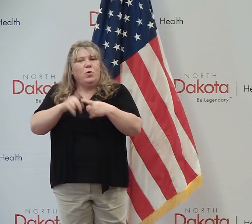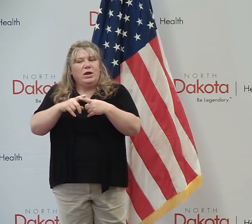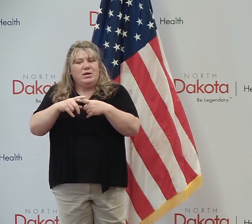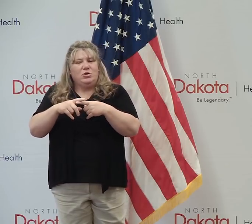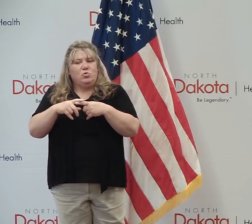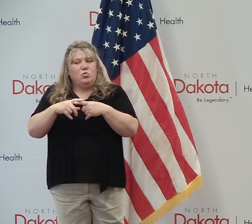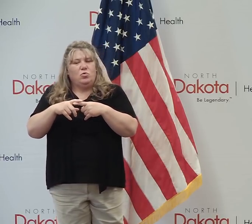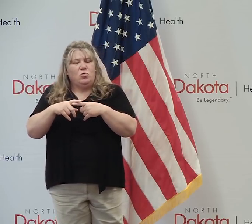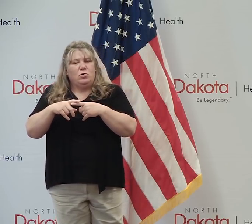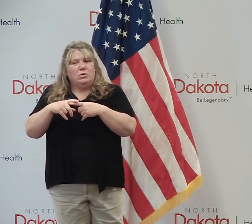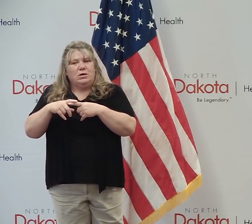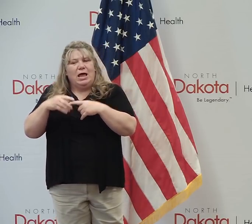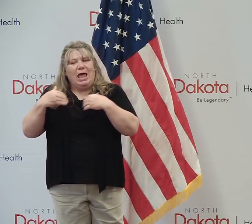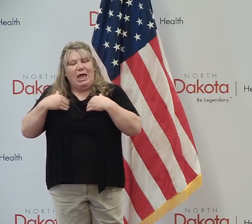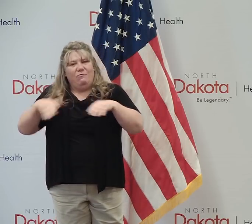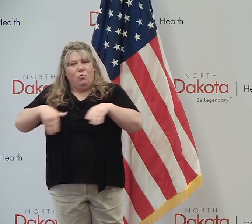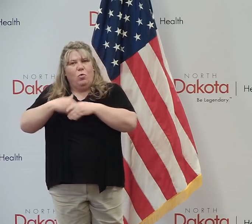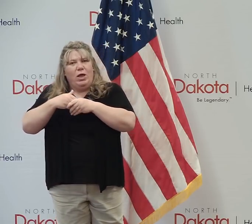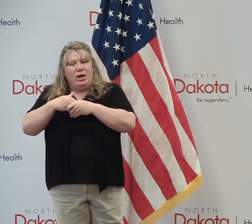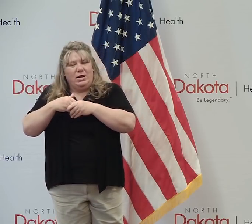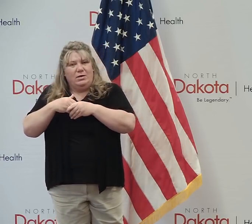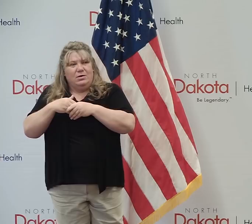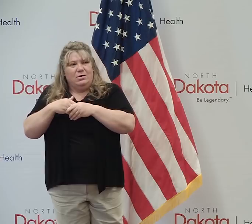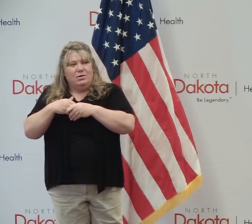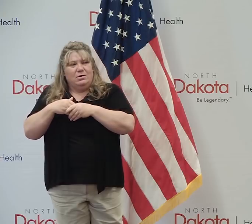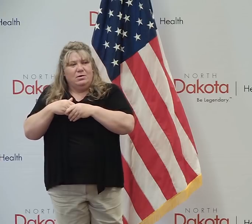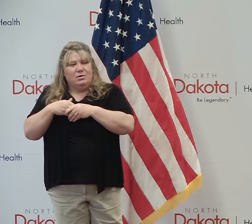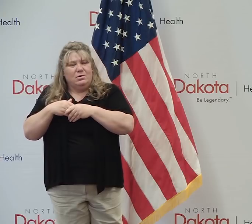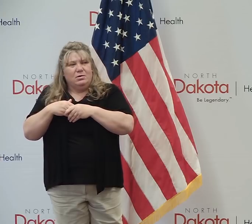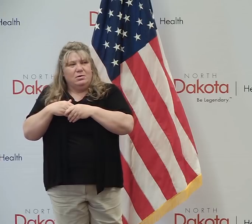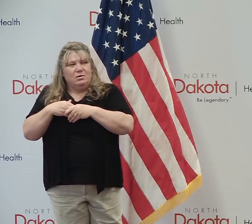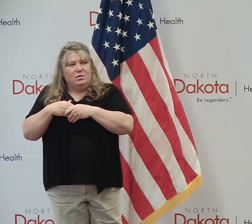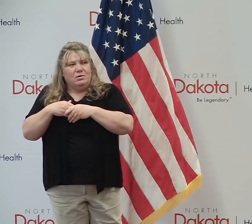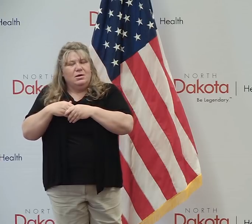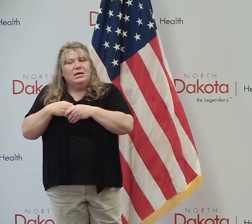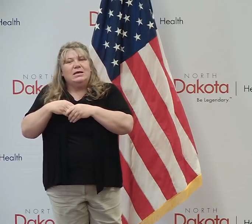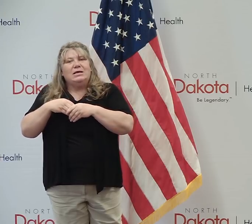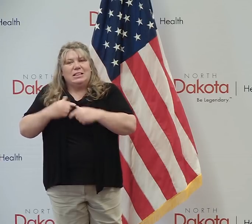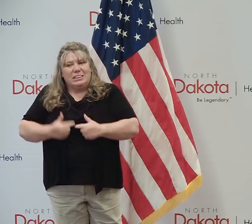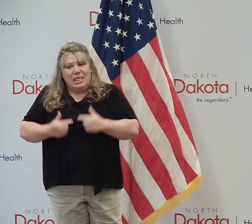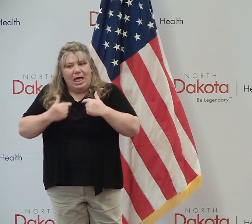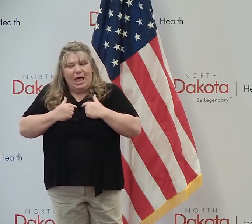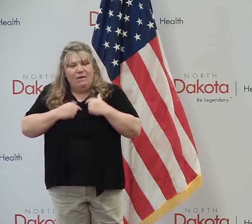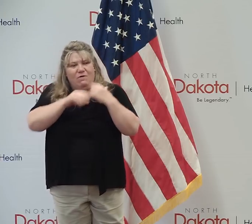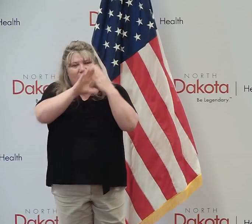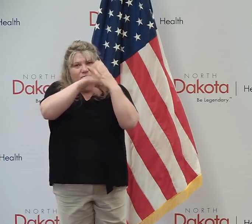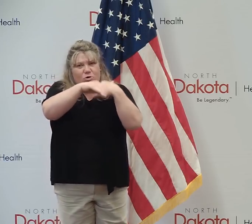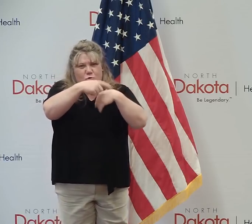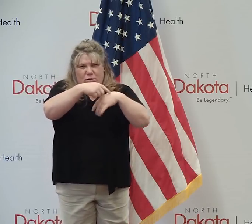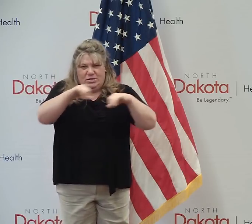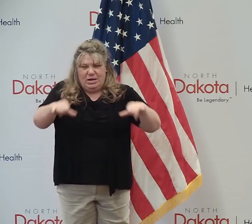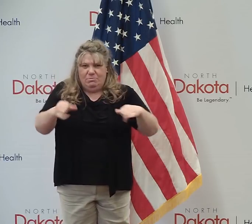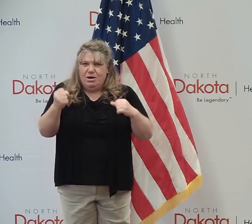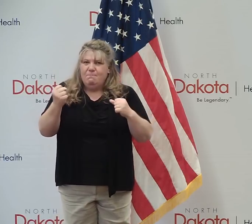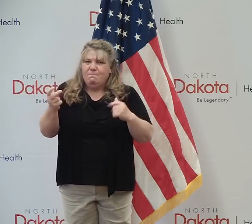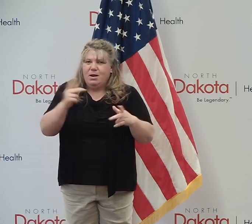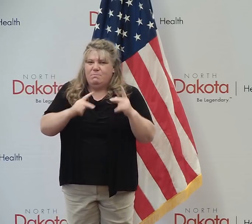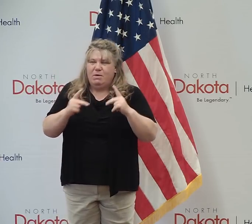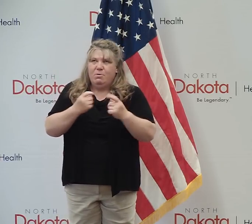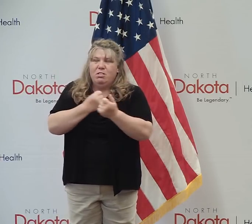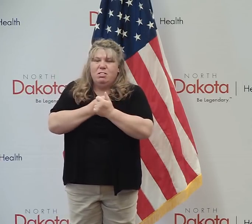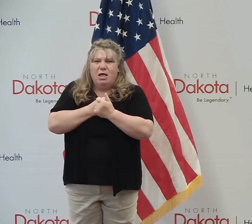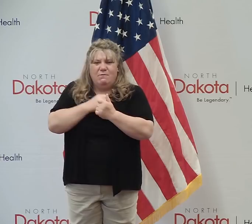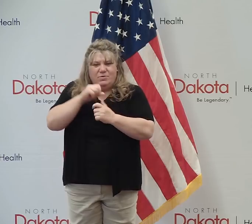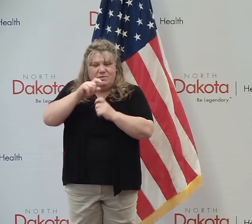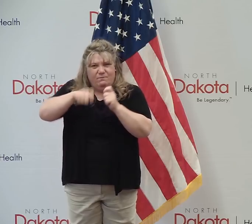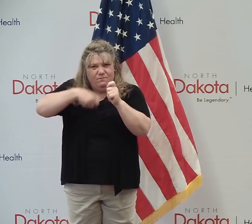hold a wedding that is both in person and virtual at the same time. I mean, a lot of people have, love to tape their